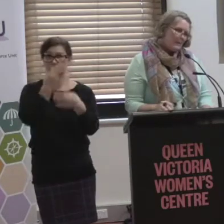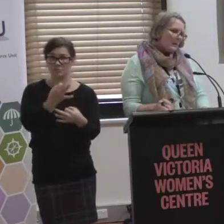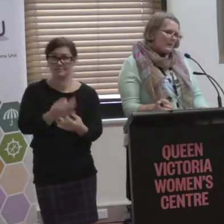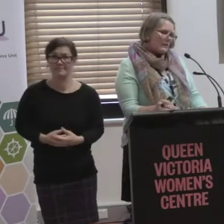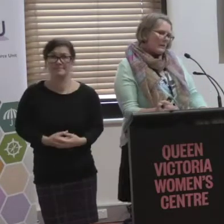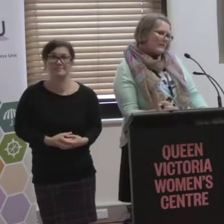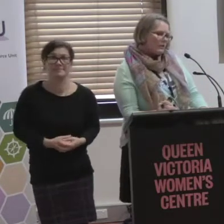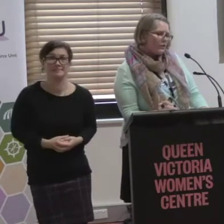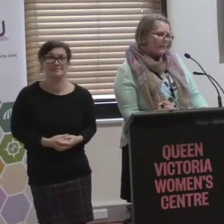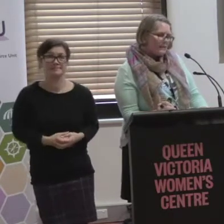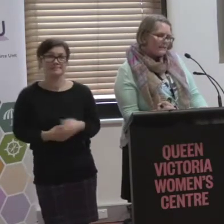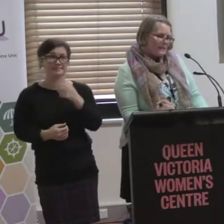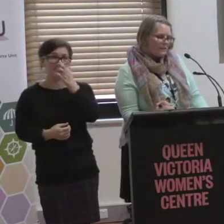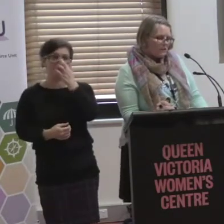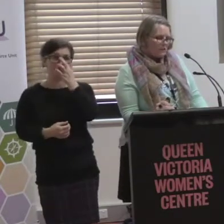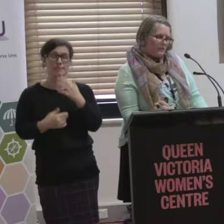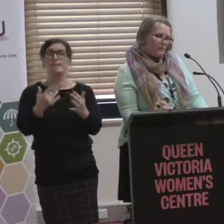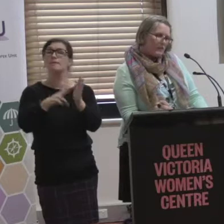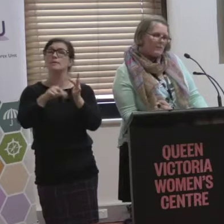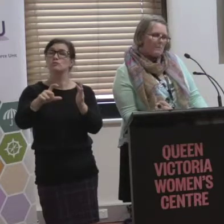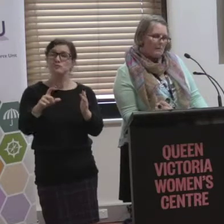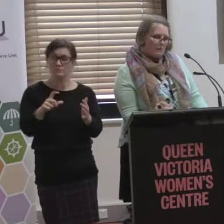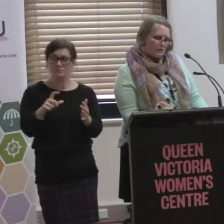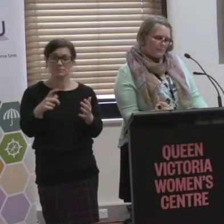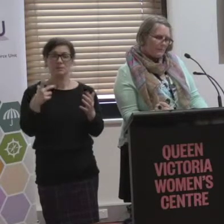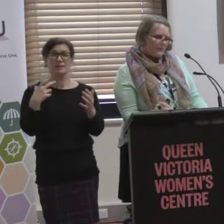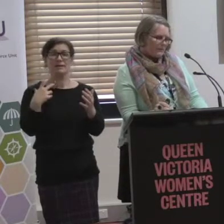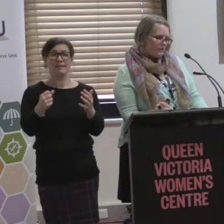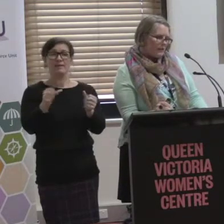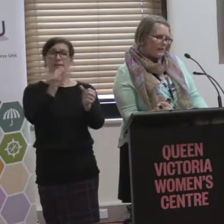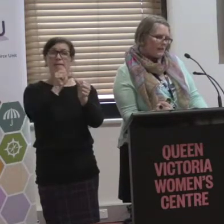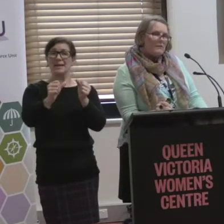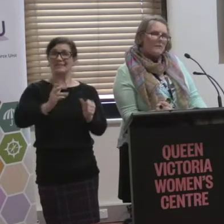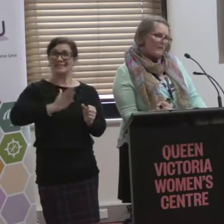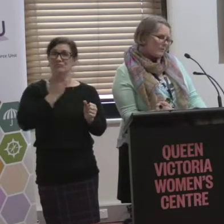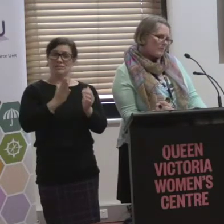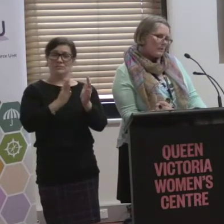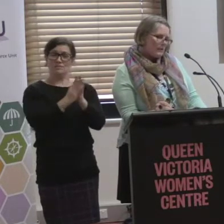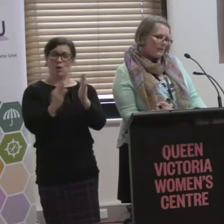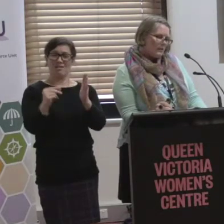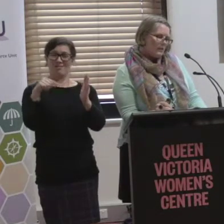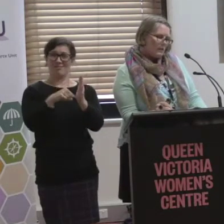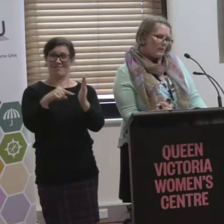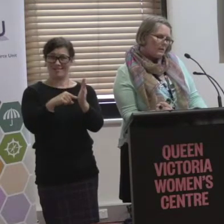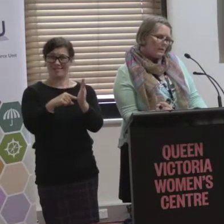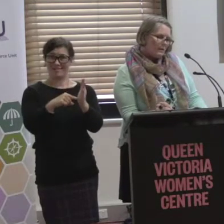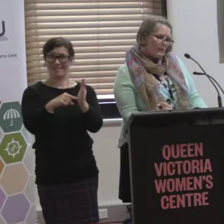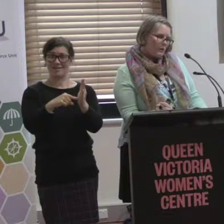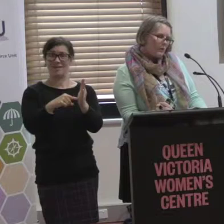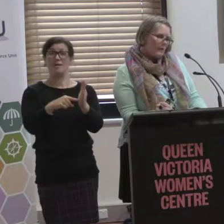Okay, so in Victoria there's a significant shift away from a best interest model of decision-making in favour of promoting the